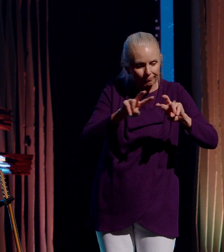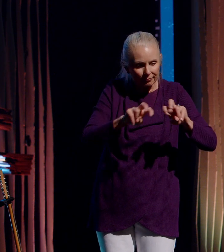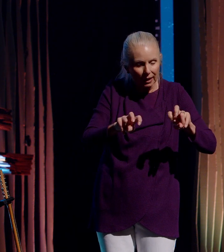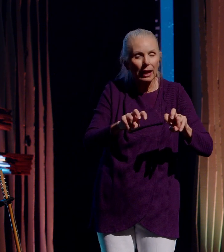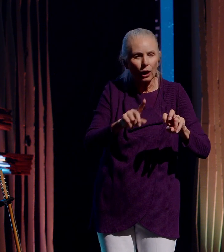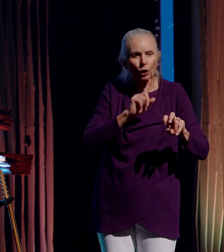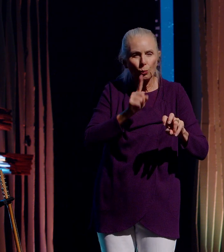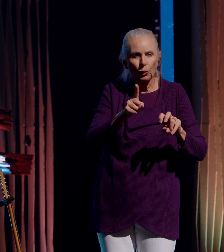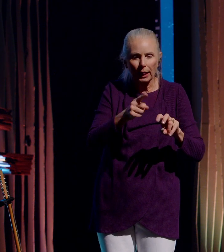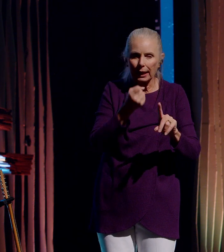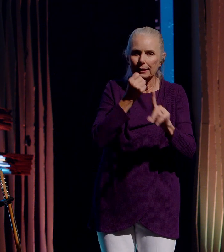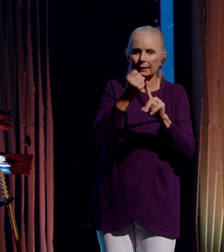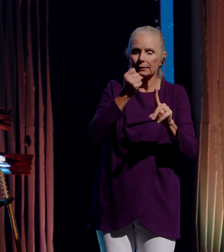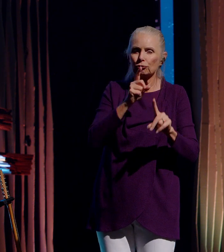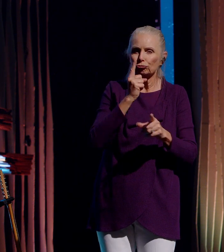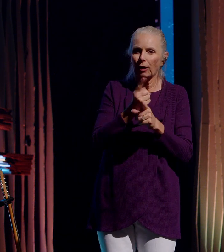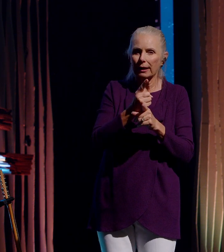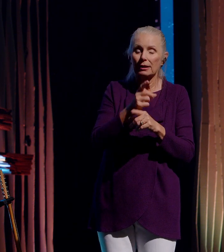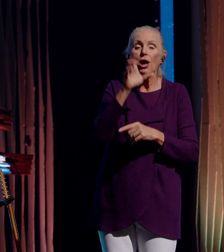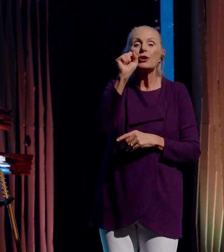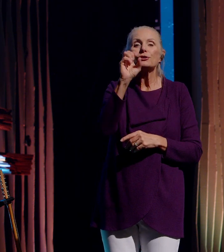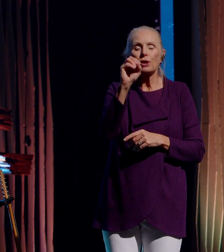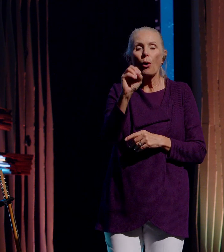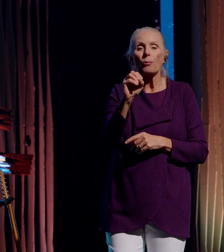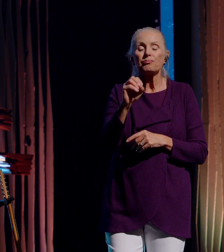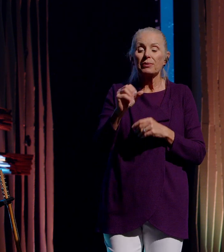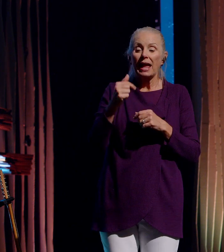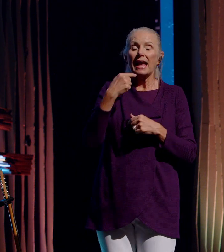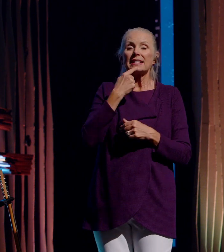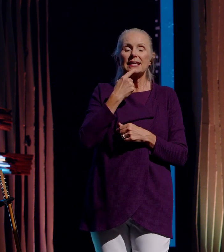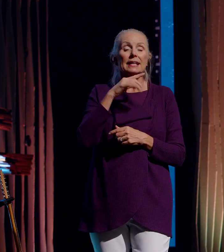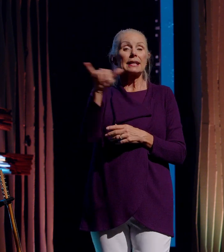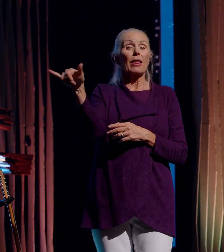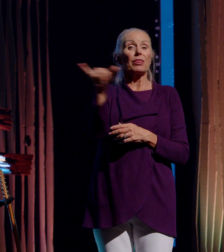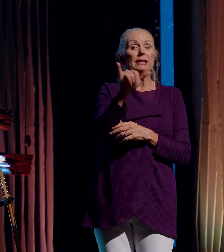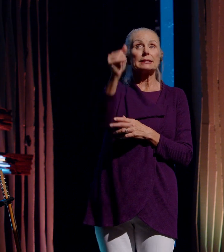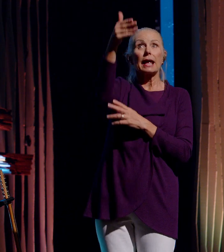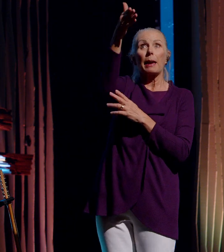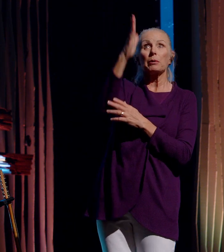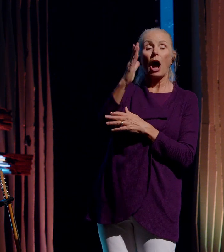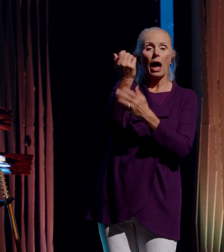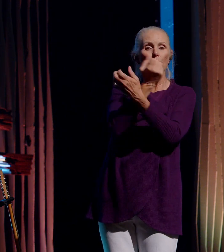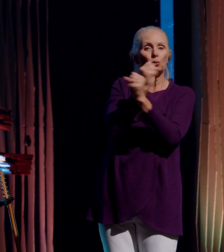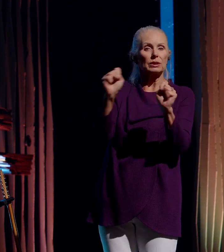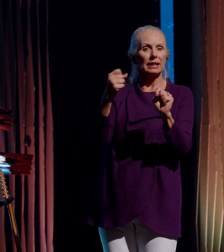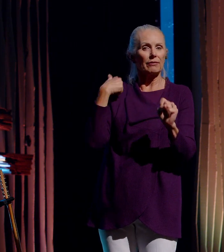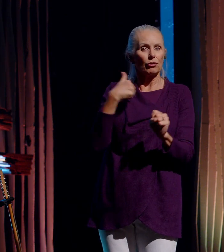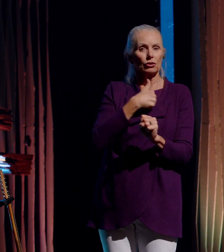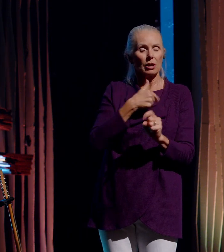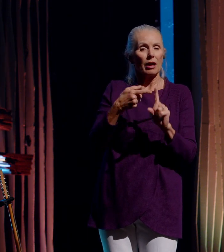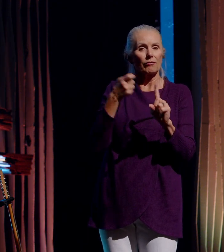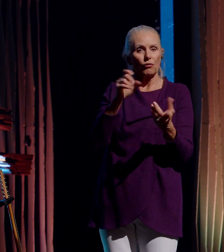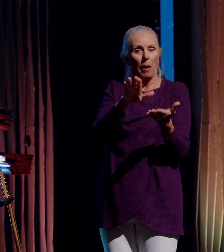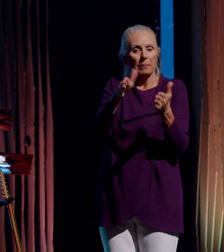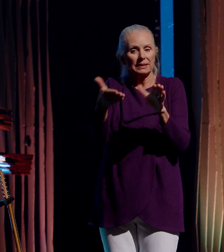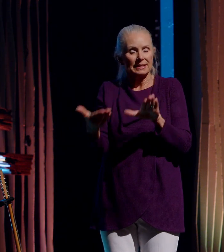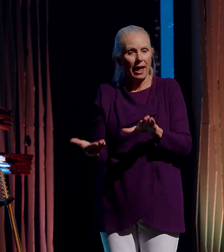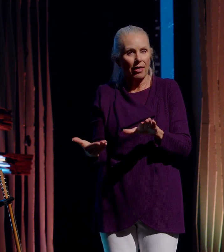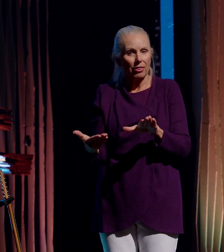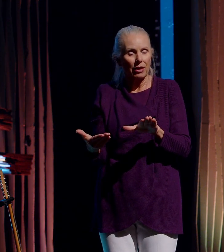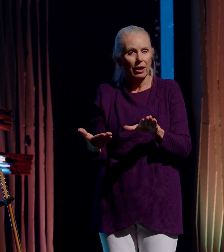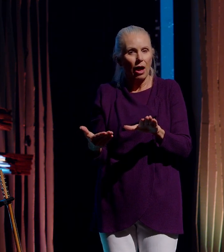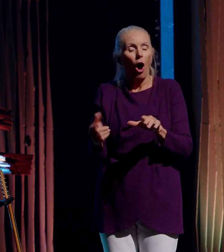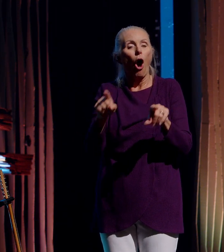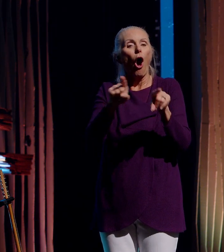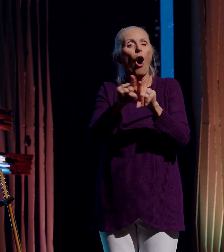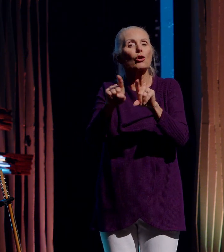does belong. Achan, he points out that the same God who can deliver us from death also delivers us through